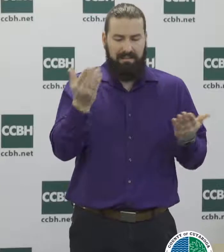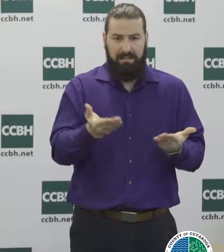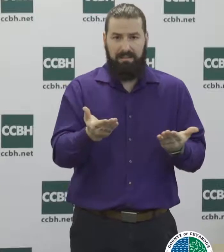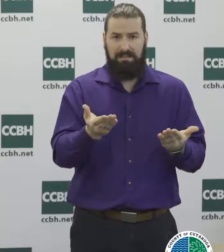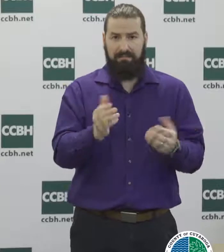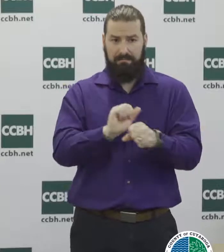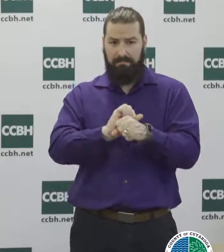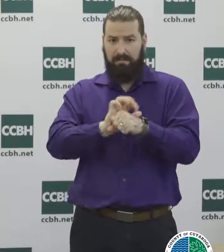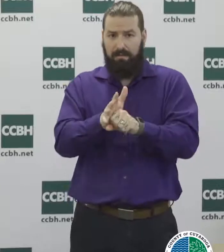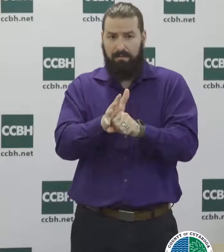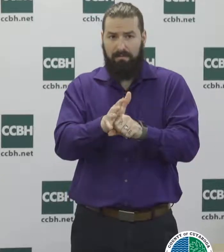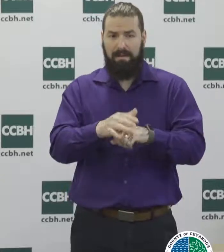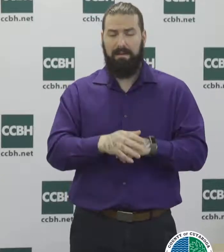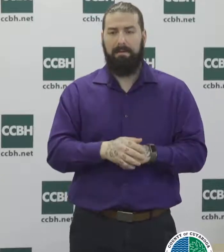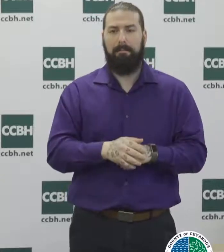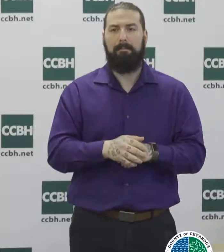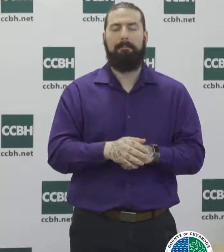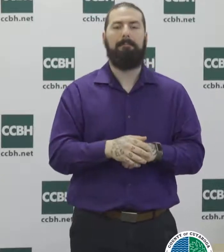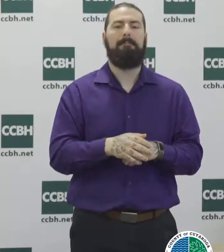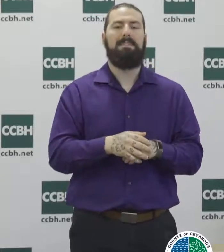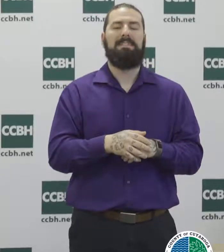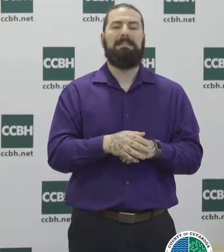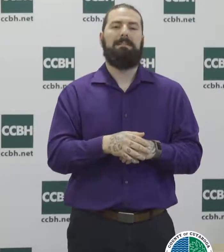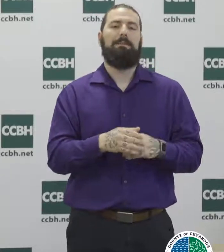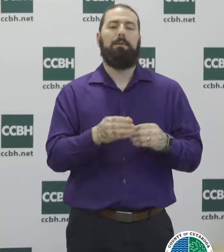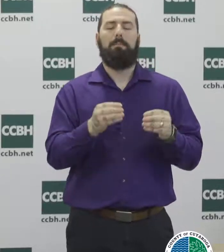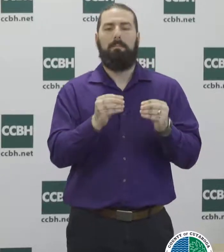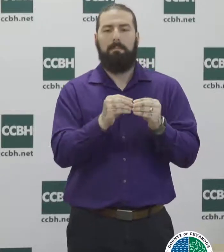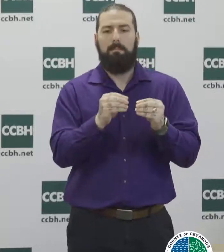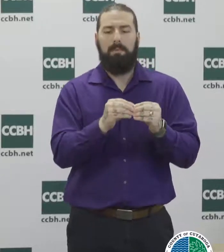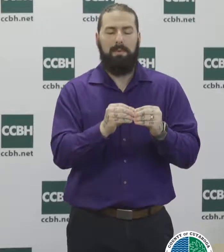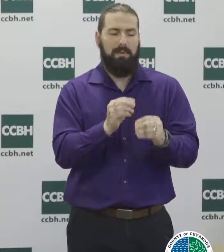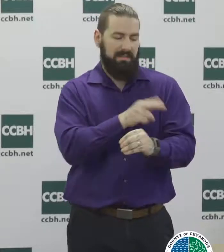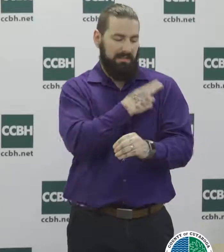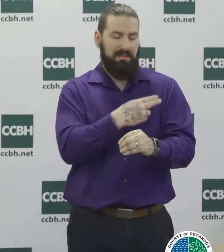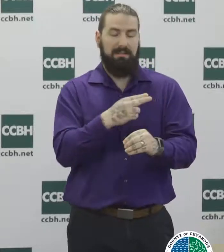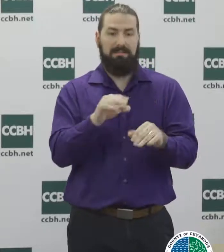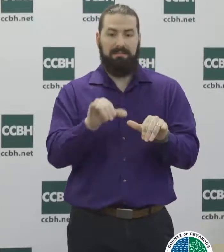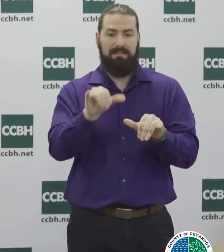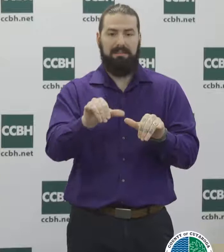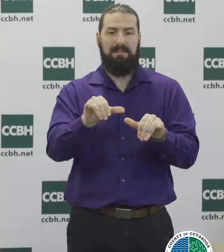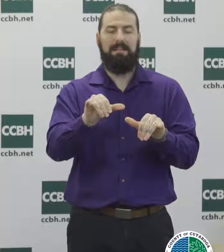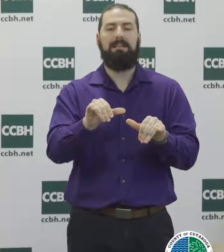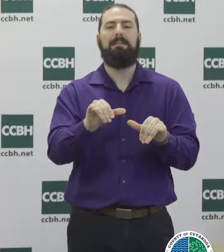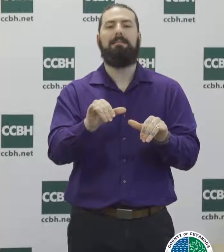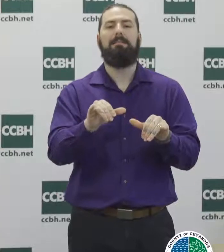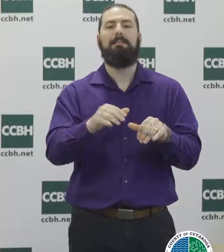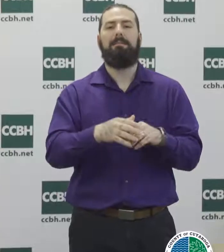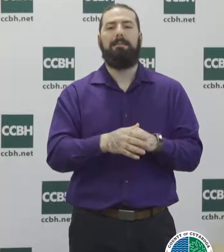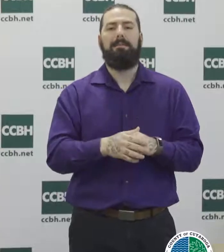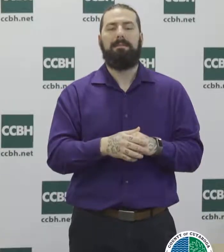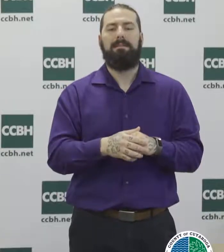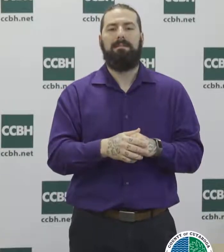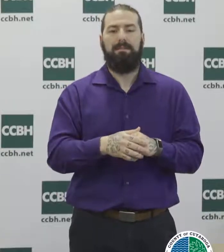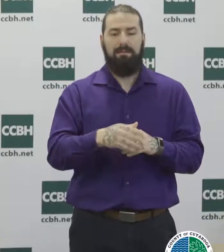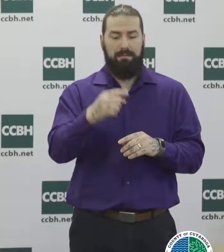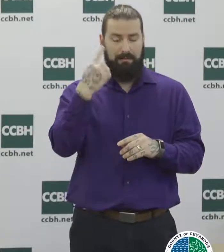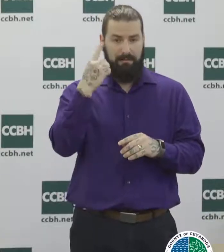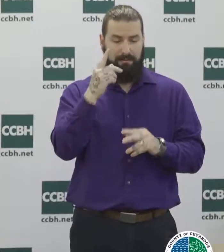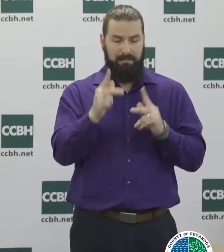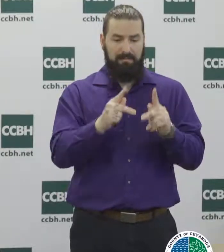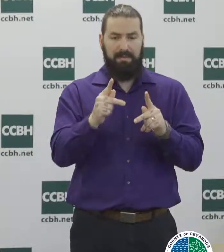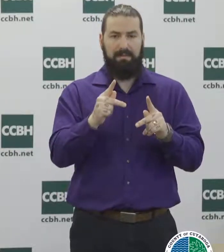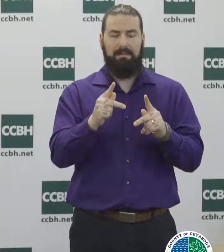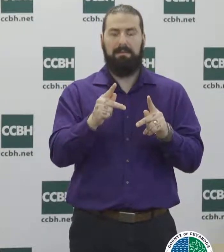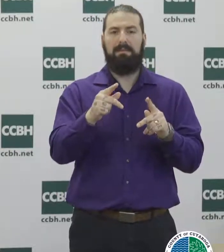that, in particular, higher rates of hospitalization and intensive care unit time for folks